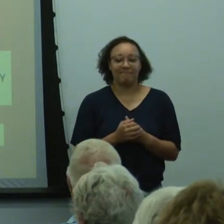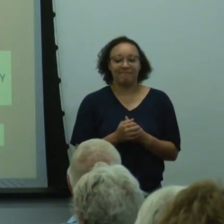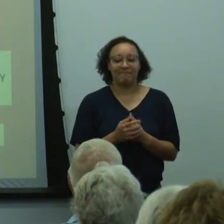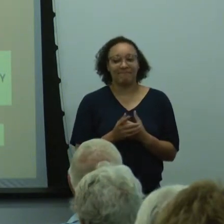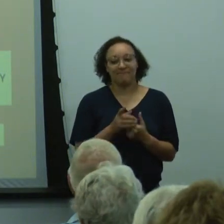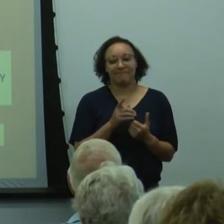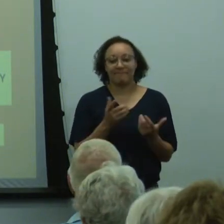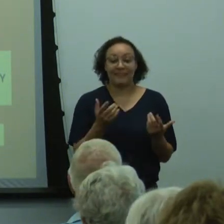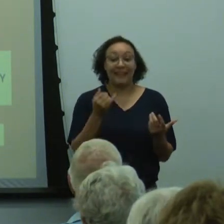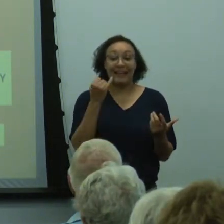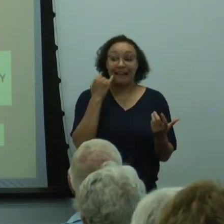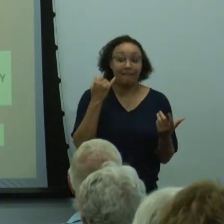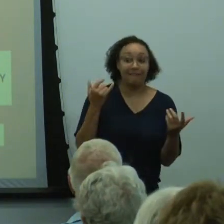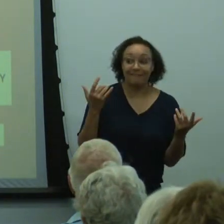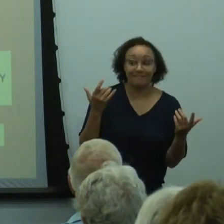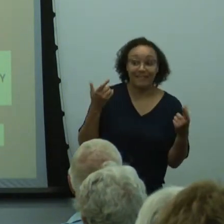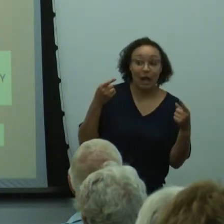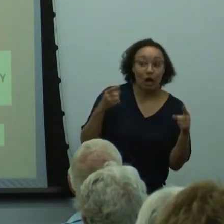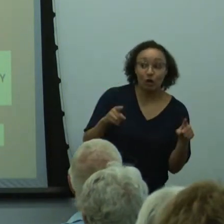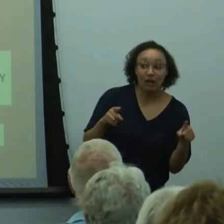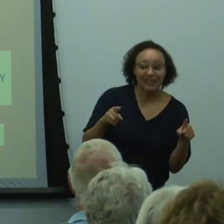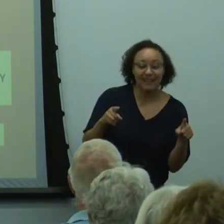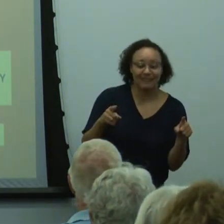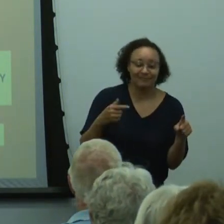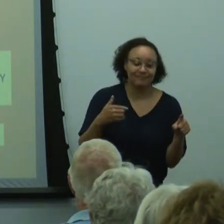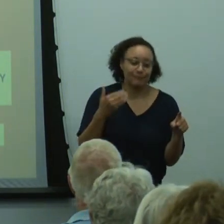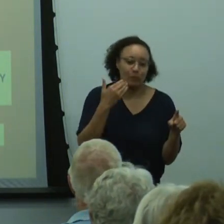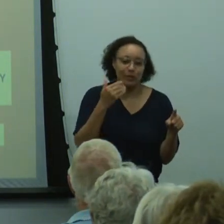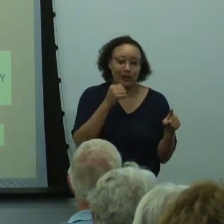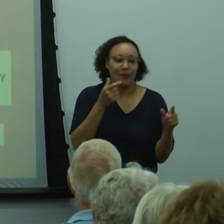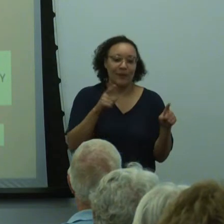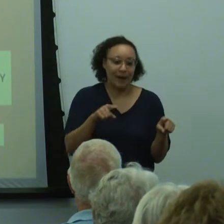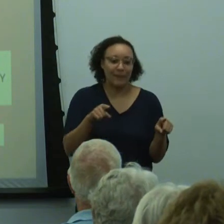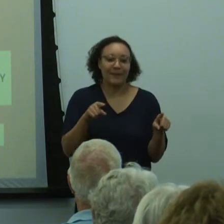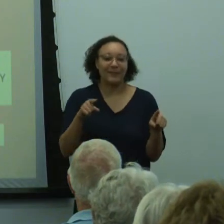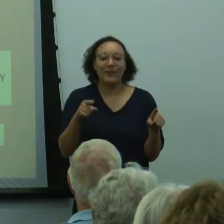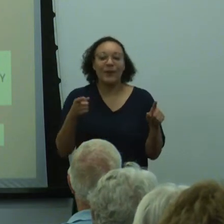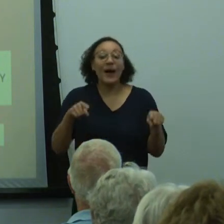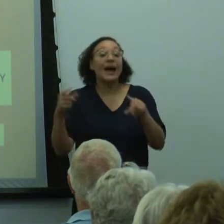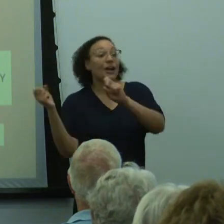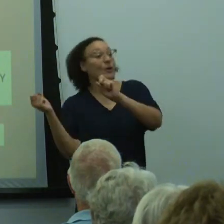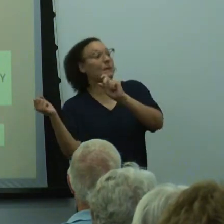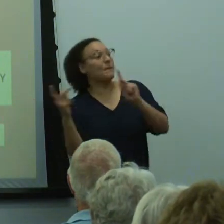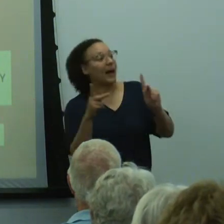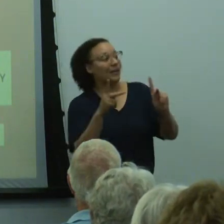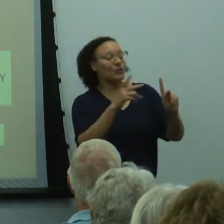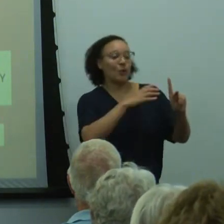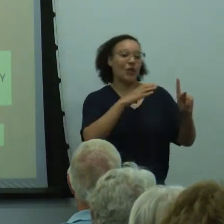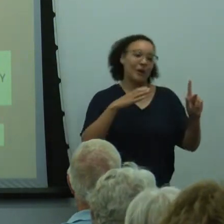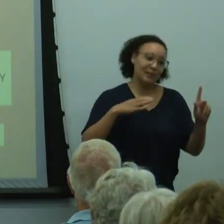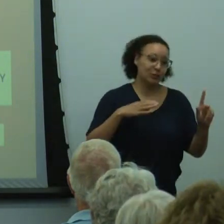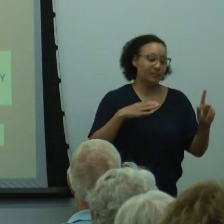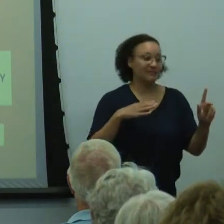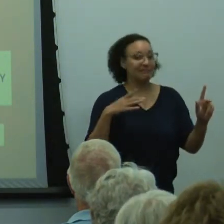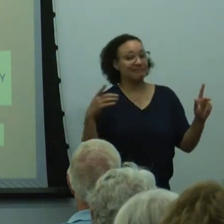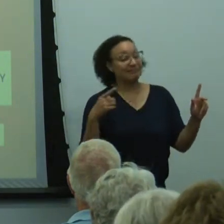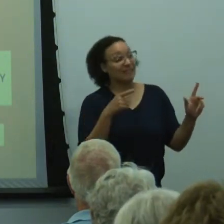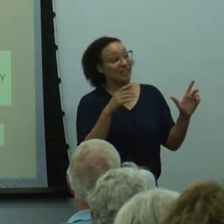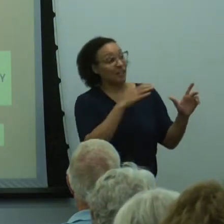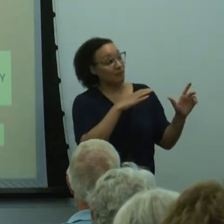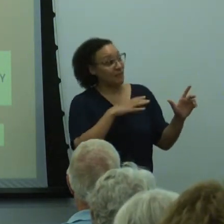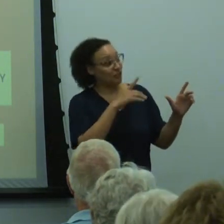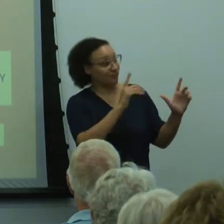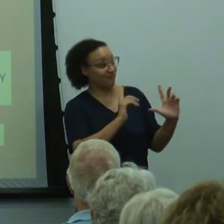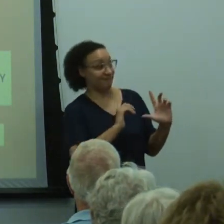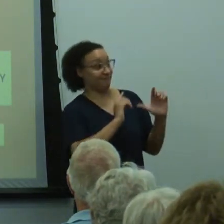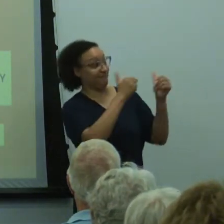if you don't get that kind of agreement, what happens? It goes back to the commission. And it says to the commission, you got to